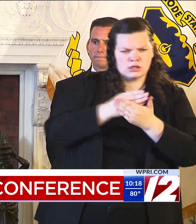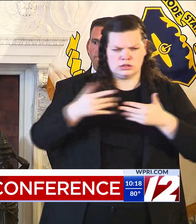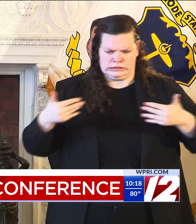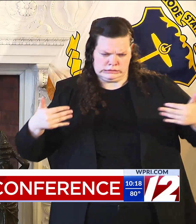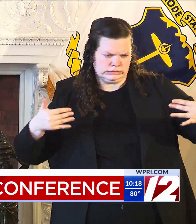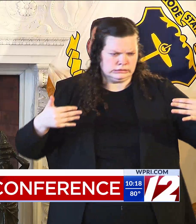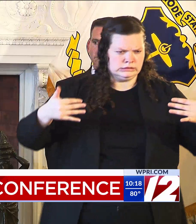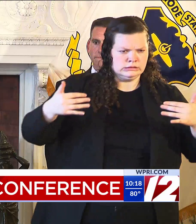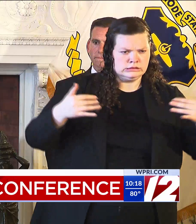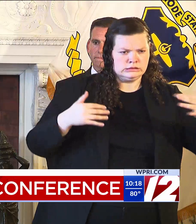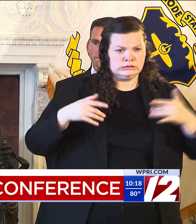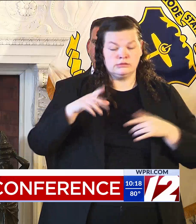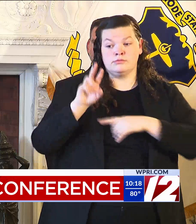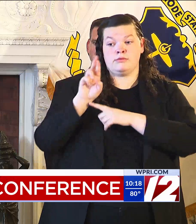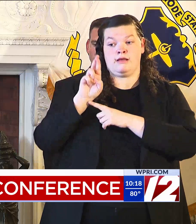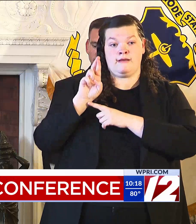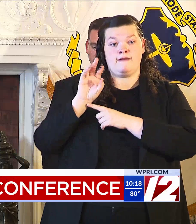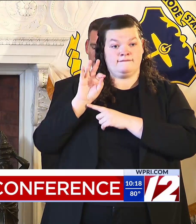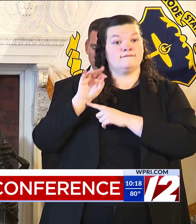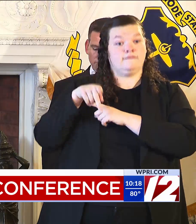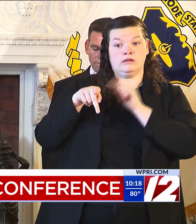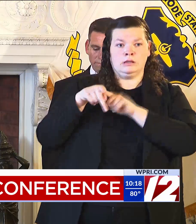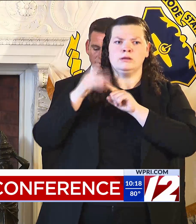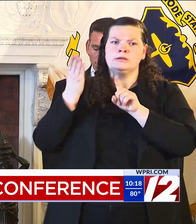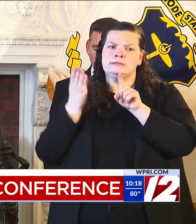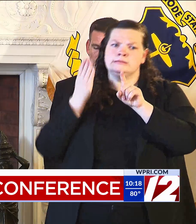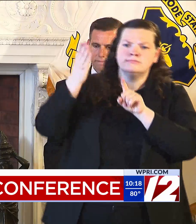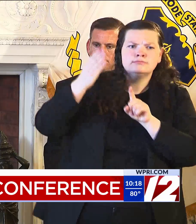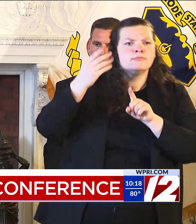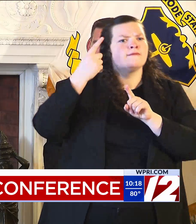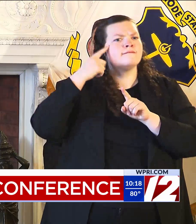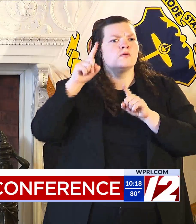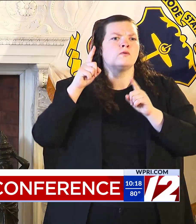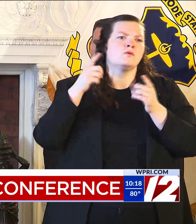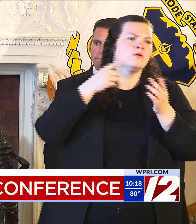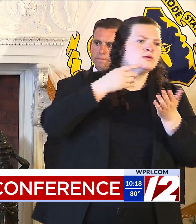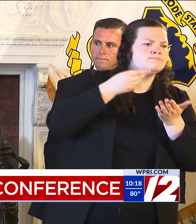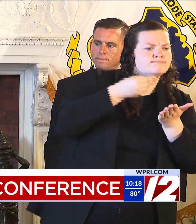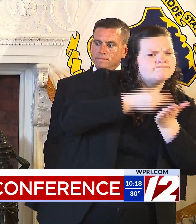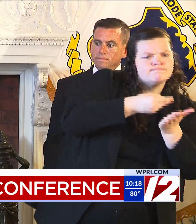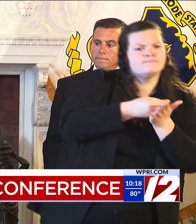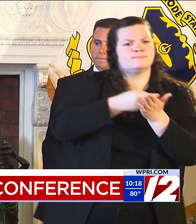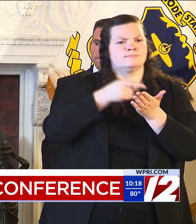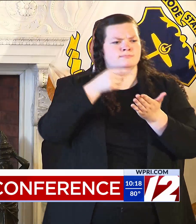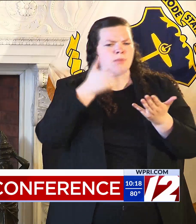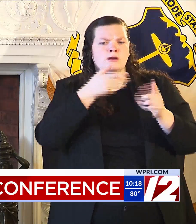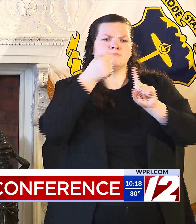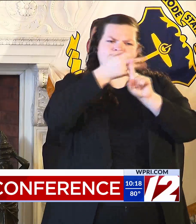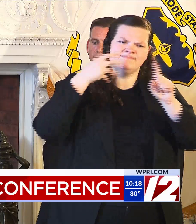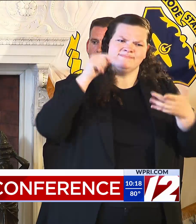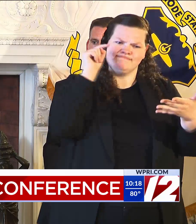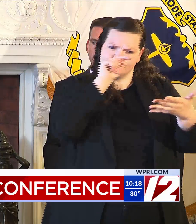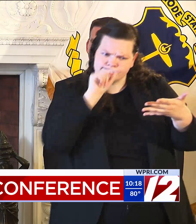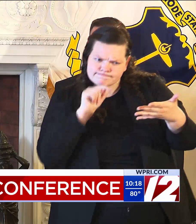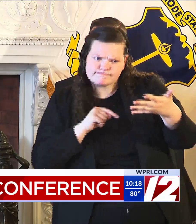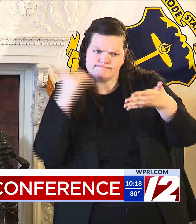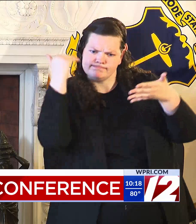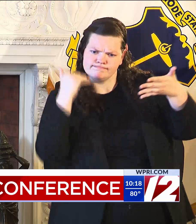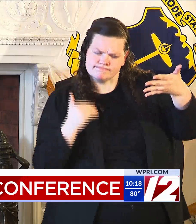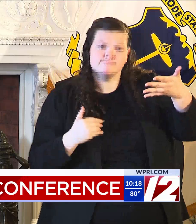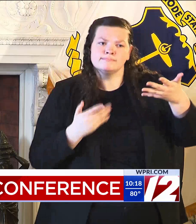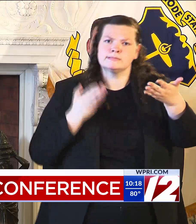RFP, and next, their cost proposals were scored. Those two scores